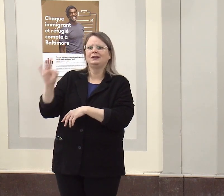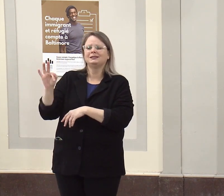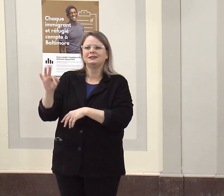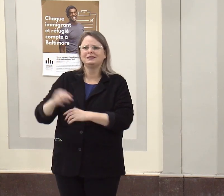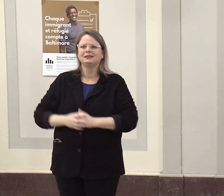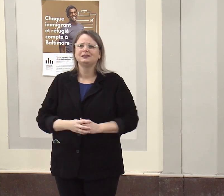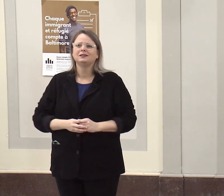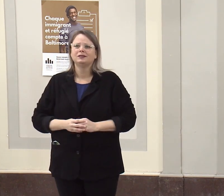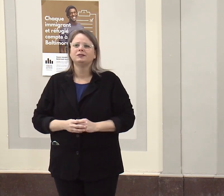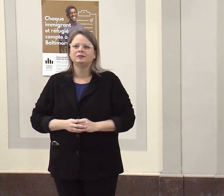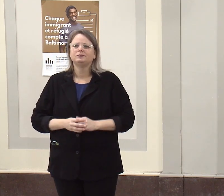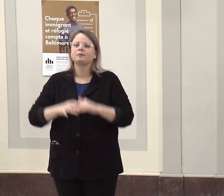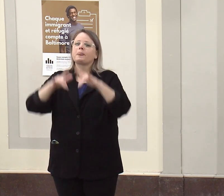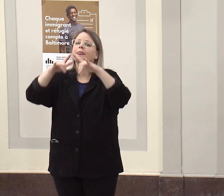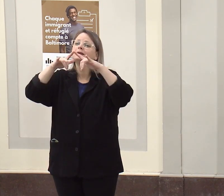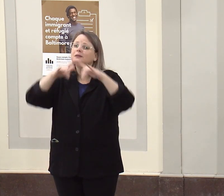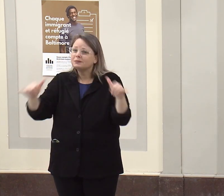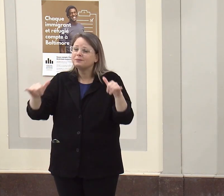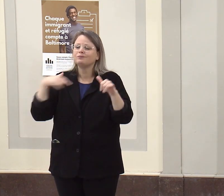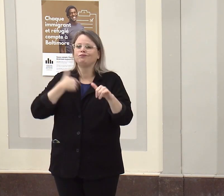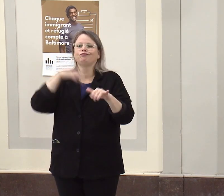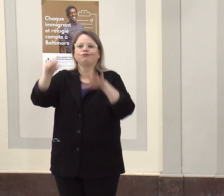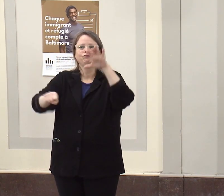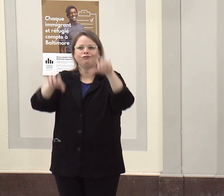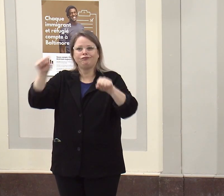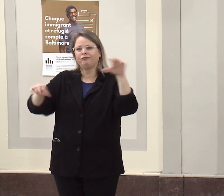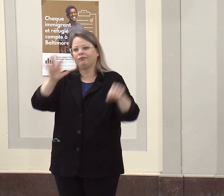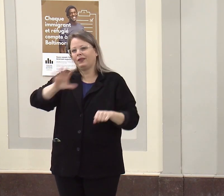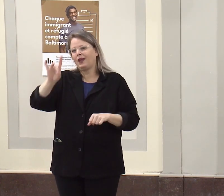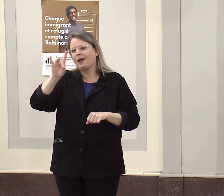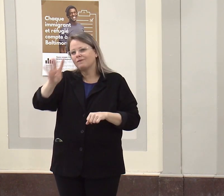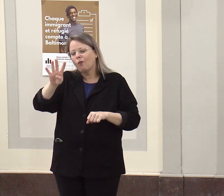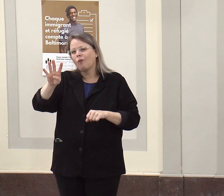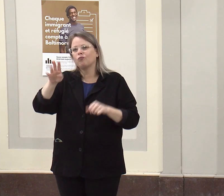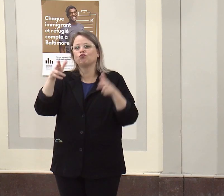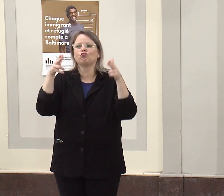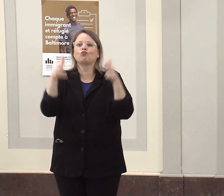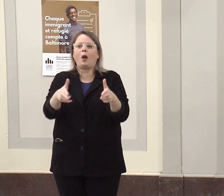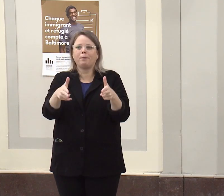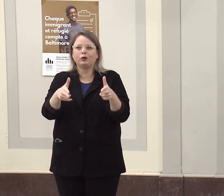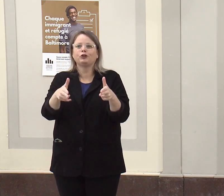arrested 84 robbery suspects to include 67 adults and 17